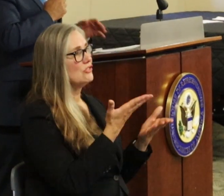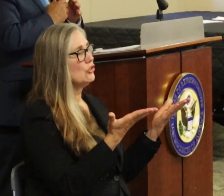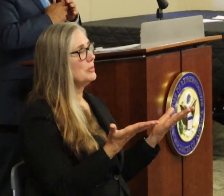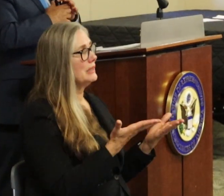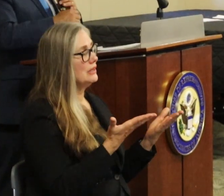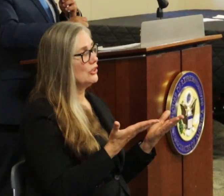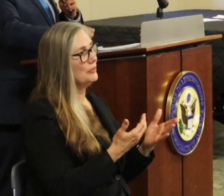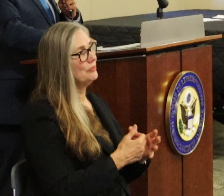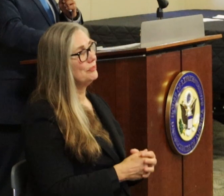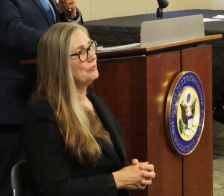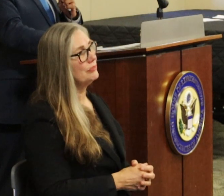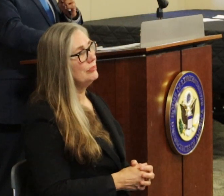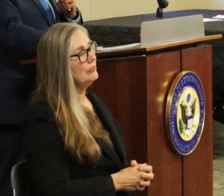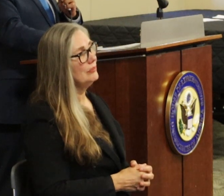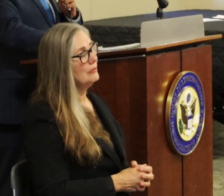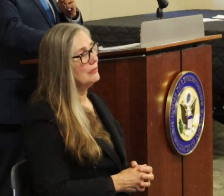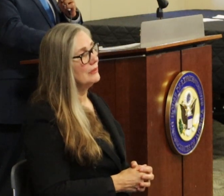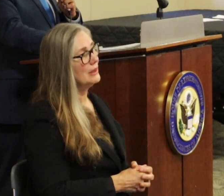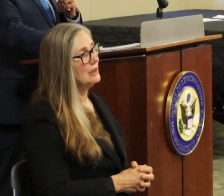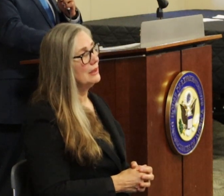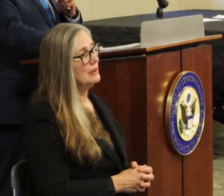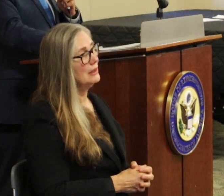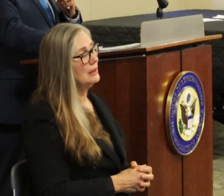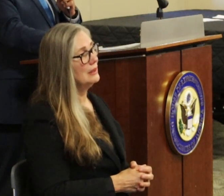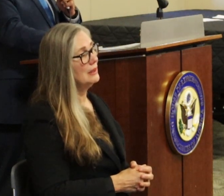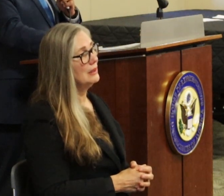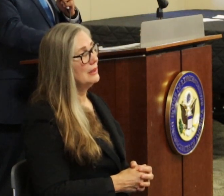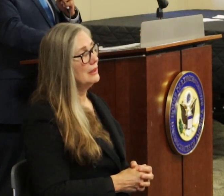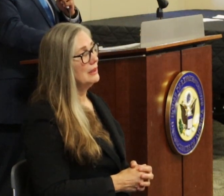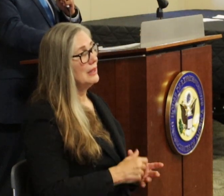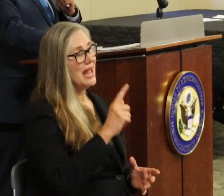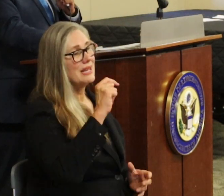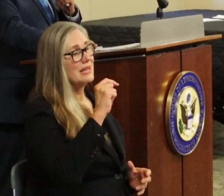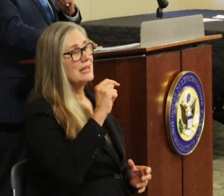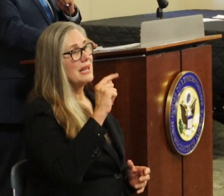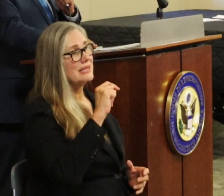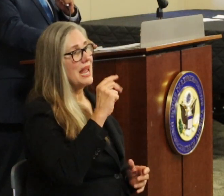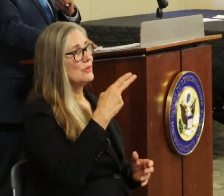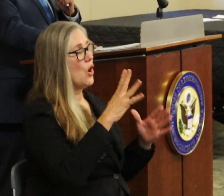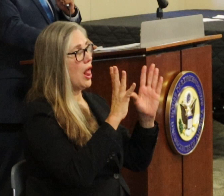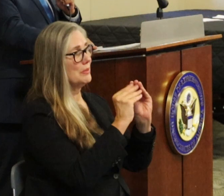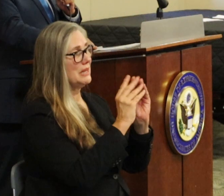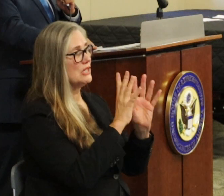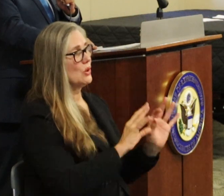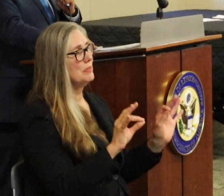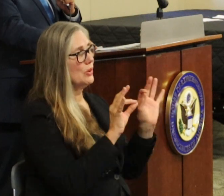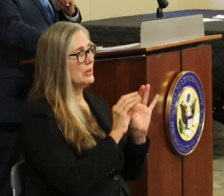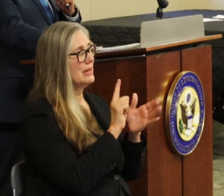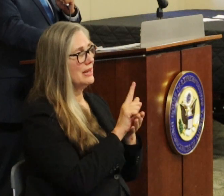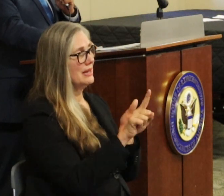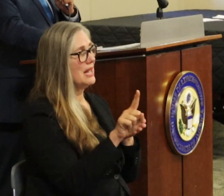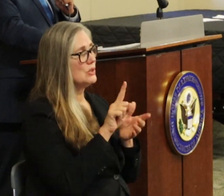here. A few observations. Town hall meetings are vital and very important. Last